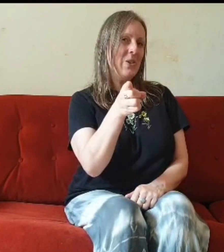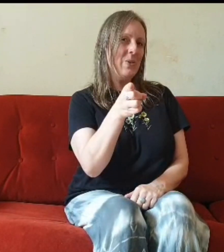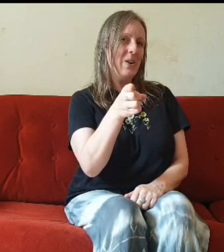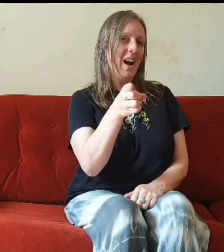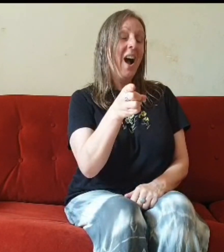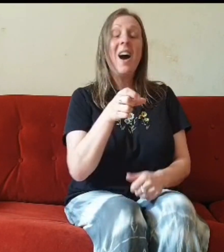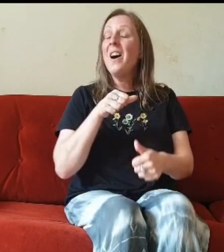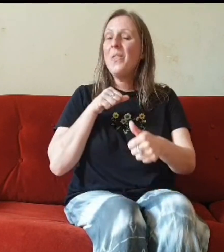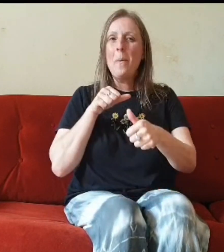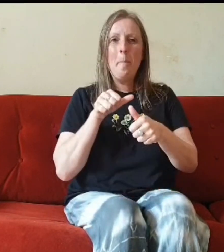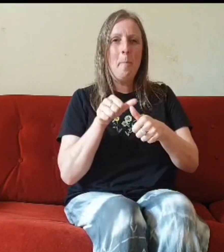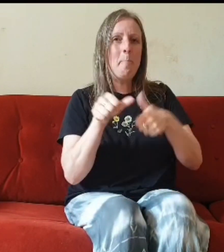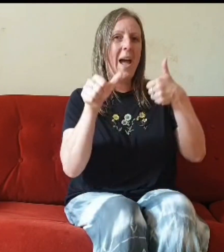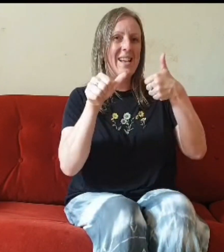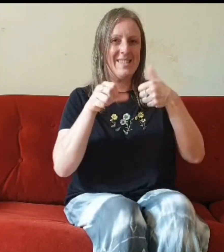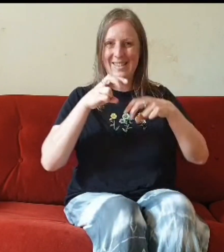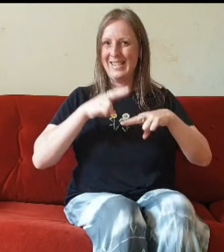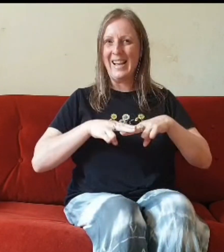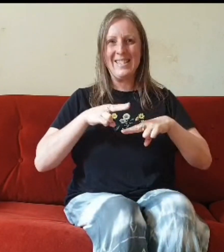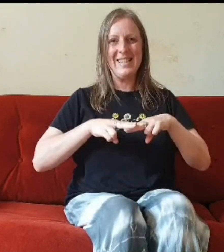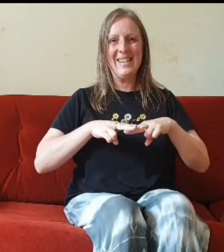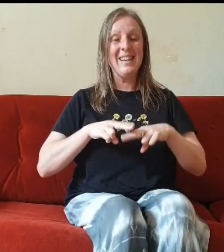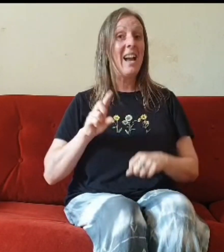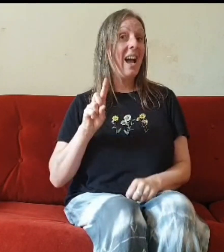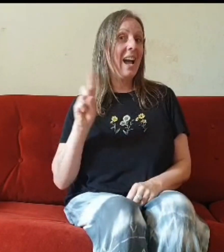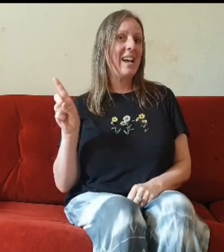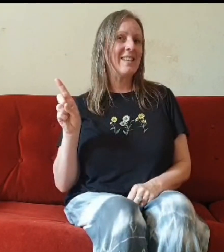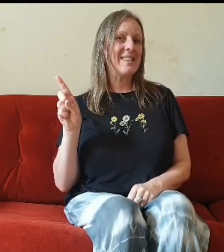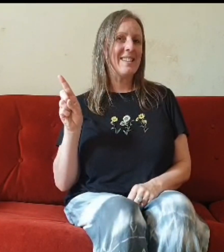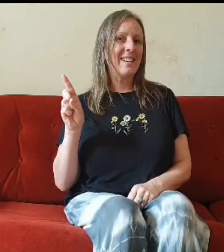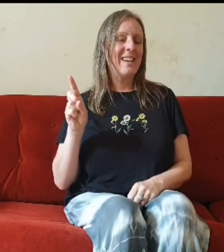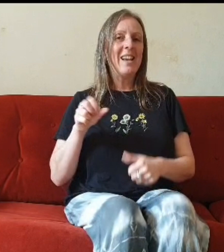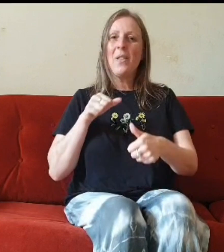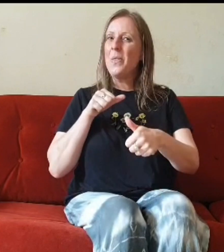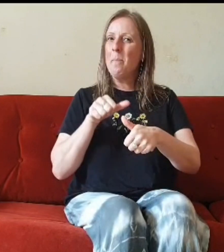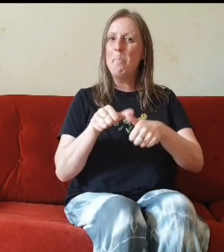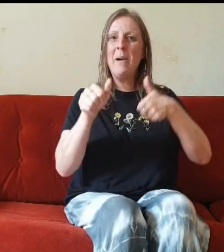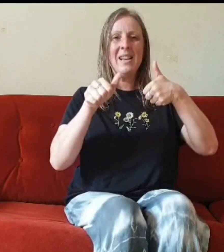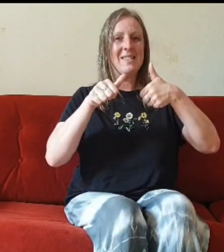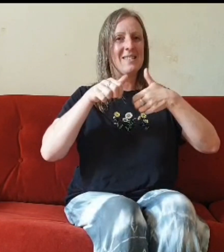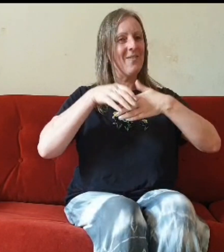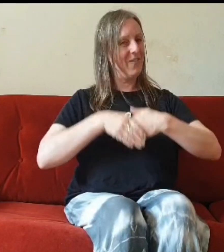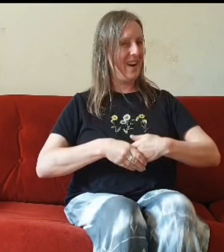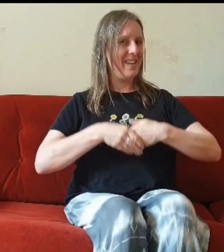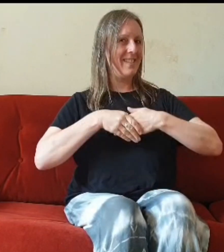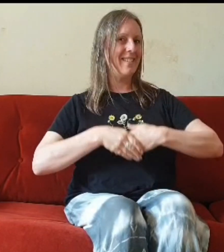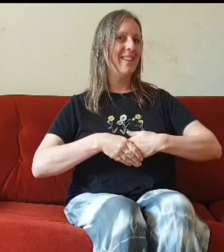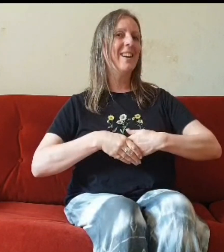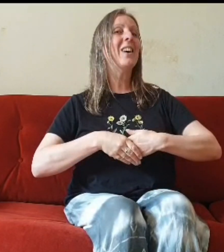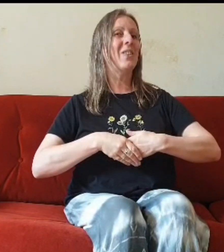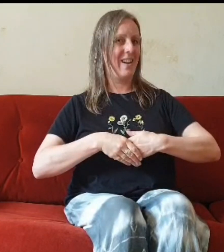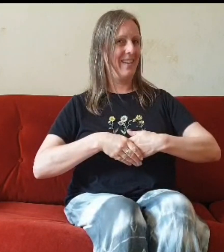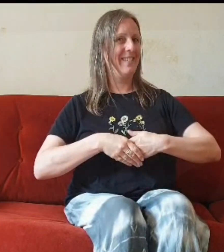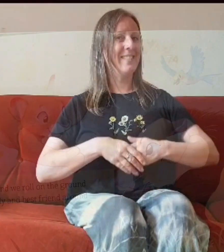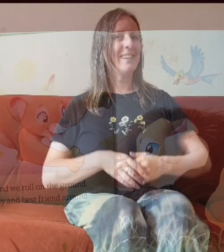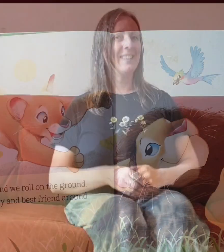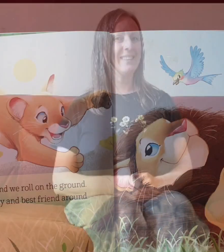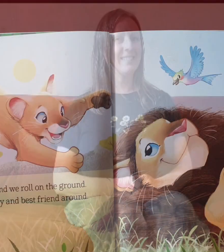You are the best daddy and the best friend around.